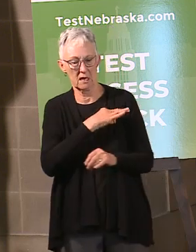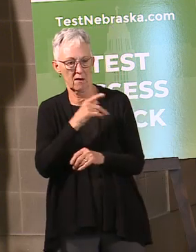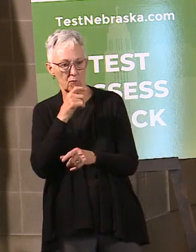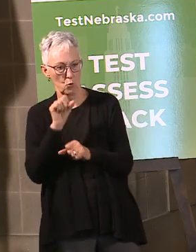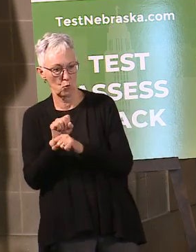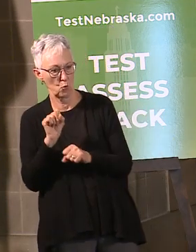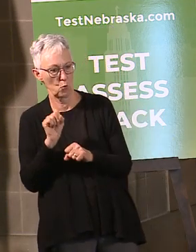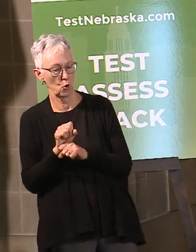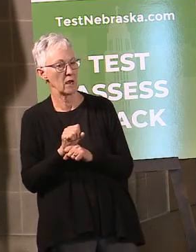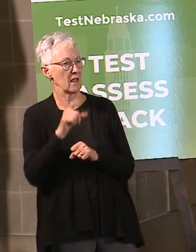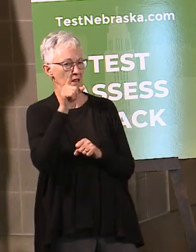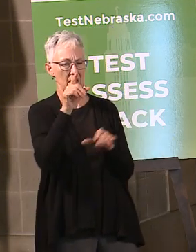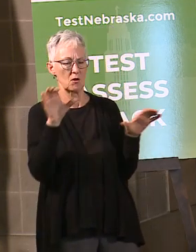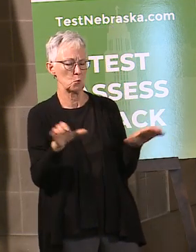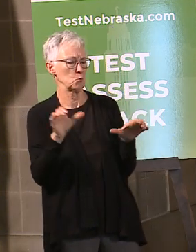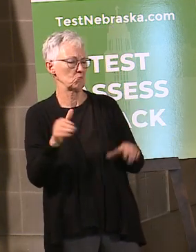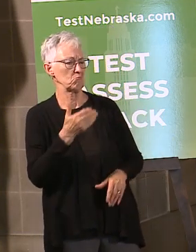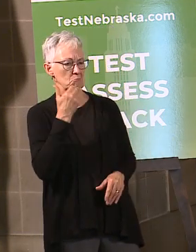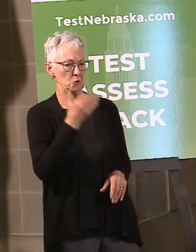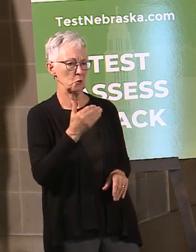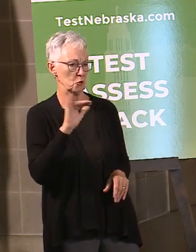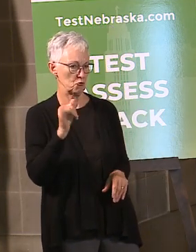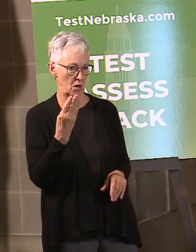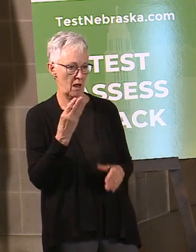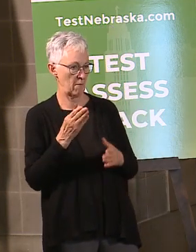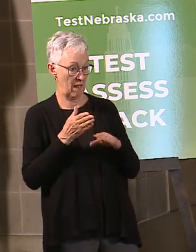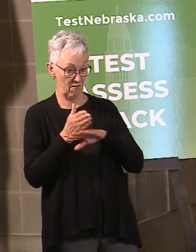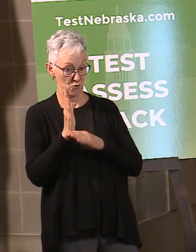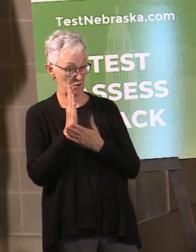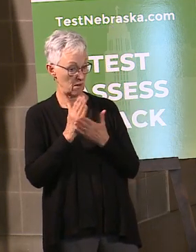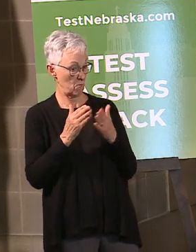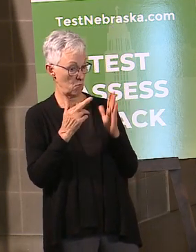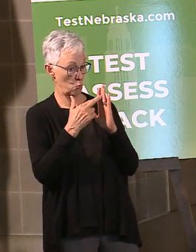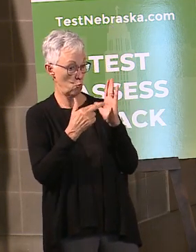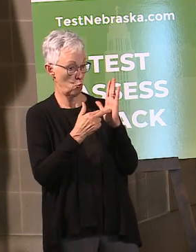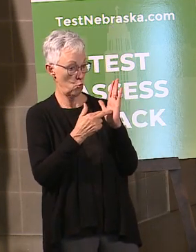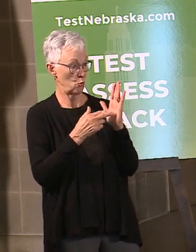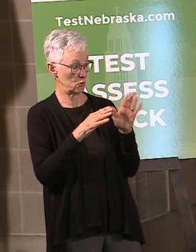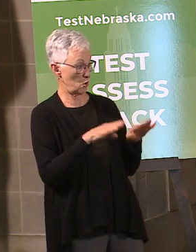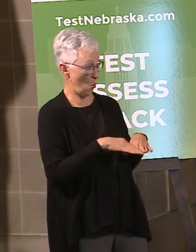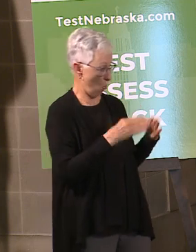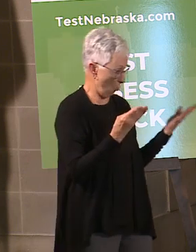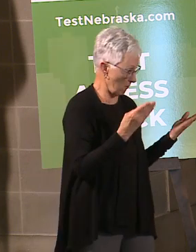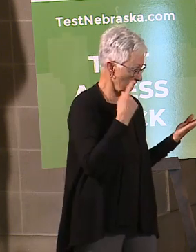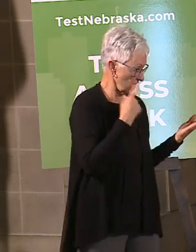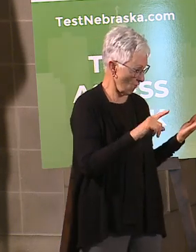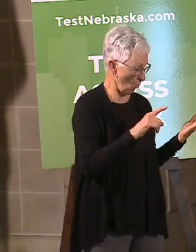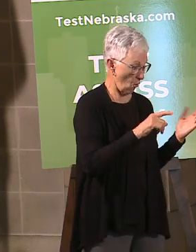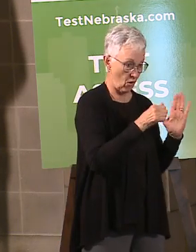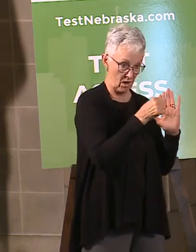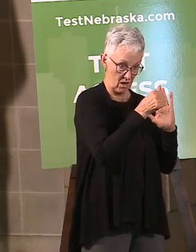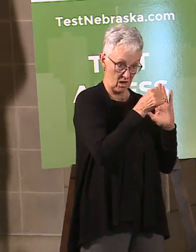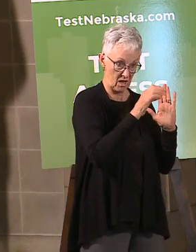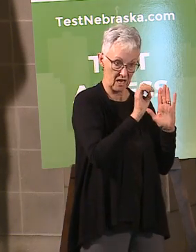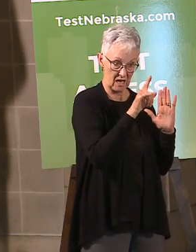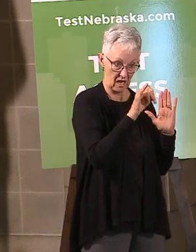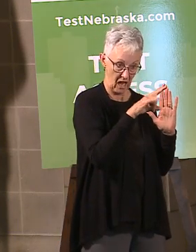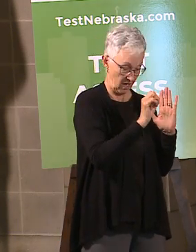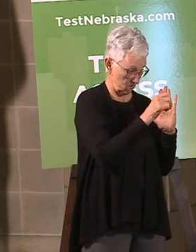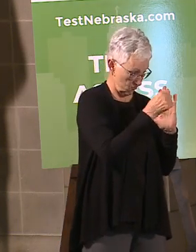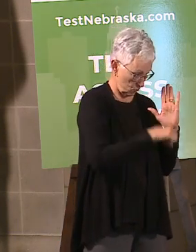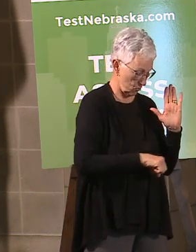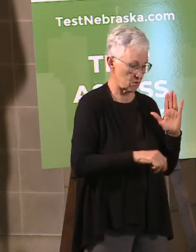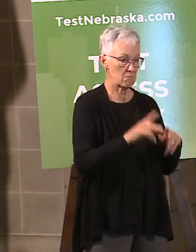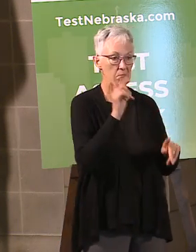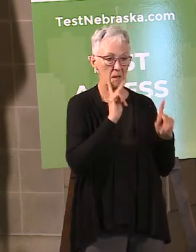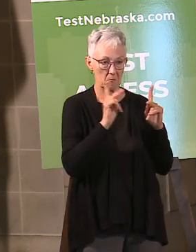track of everything. After some of the restrictions were relaxed, a lot of patients, even non-elective surgery related, came into the